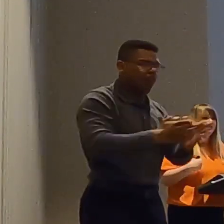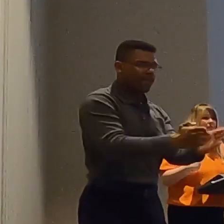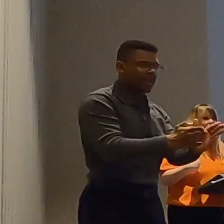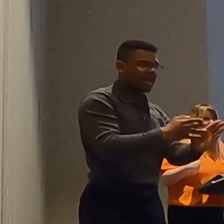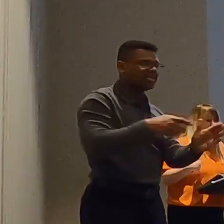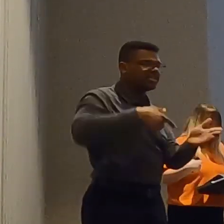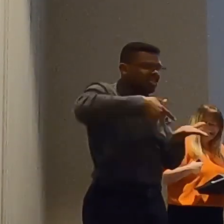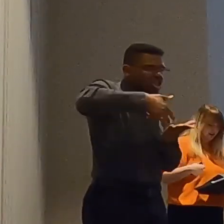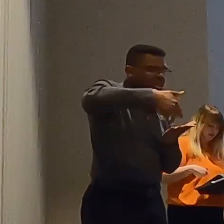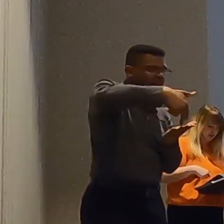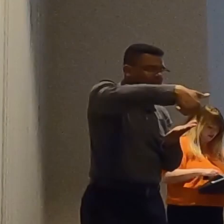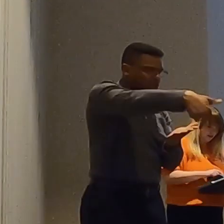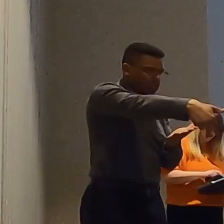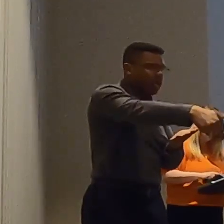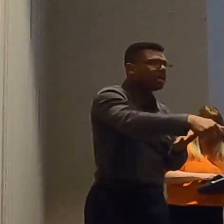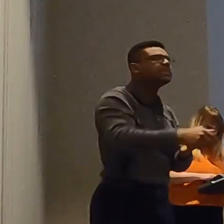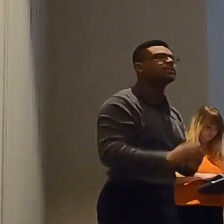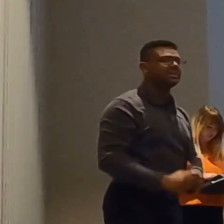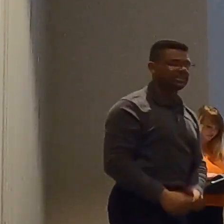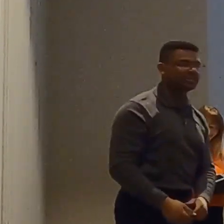Lambert was associated with.